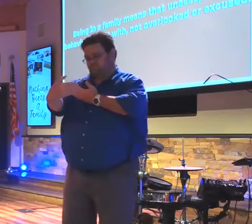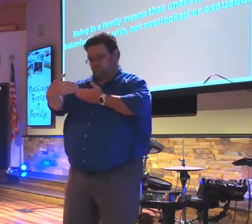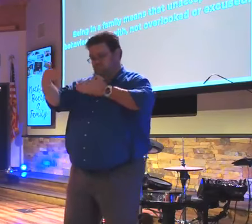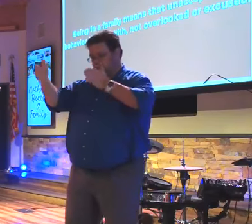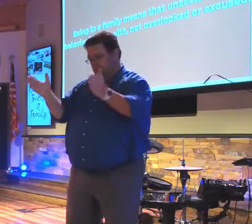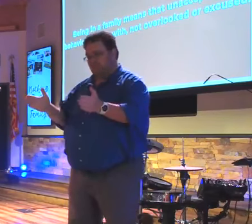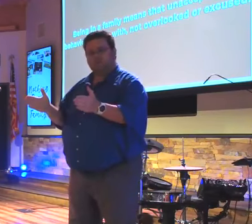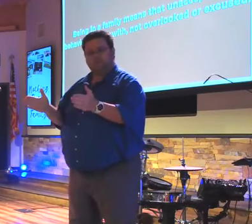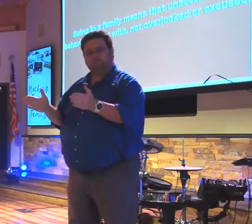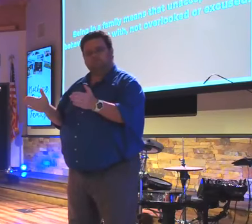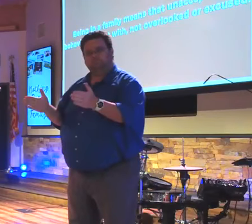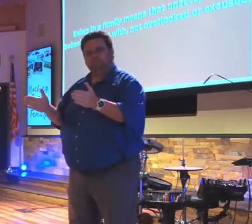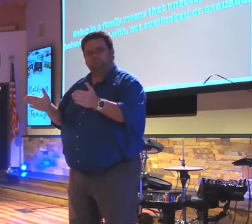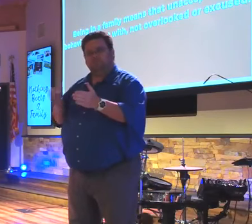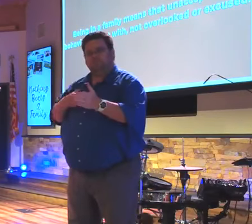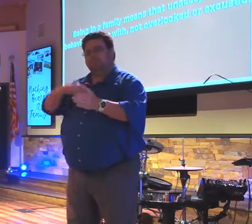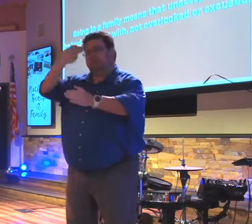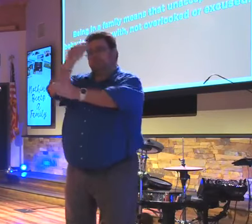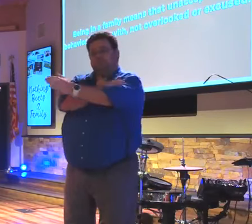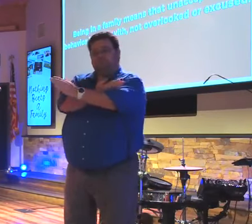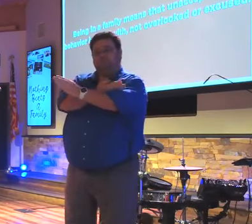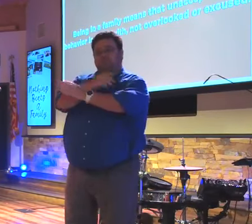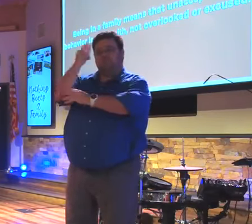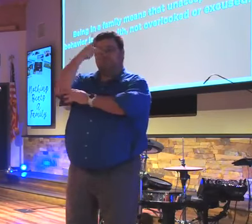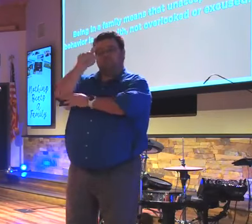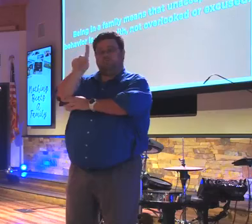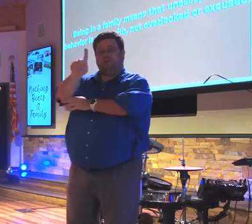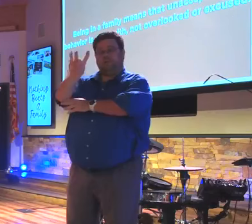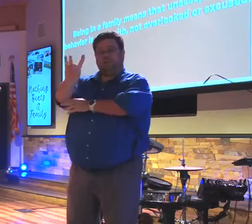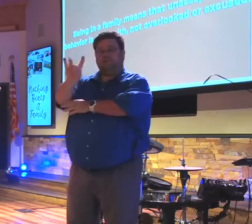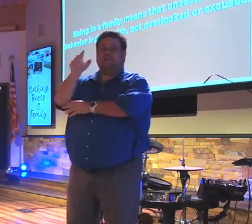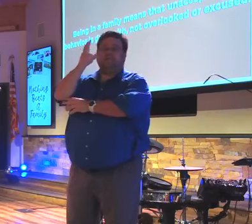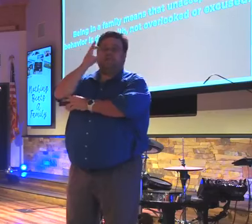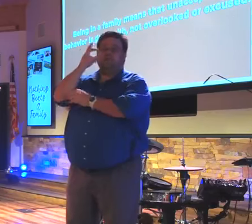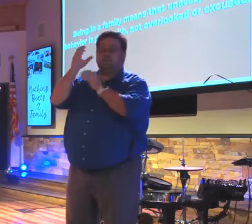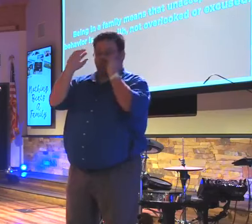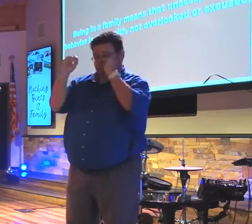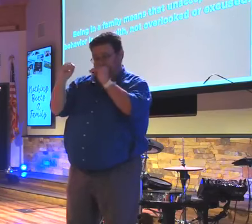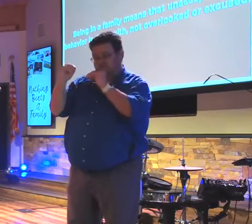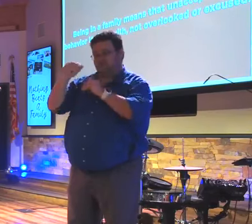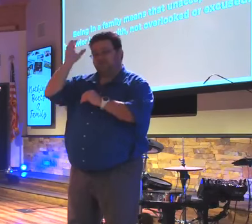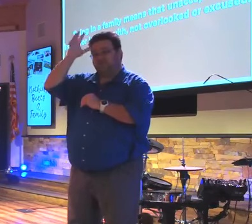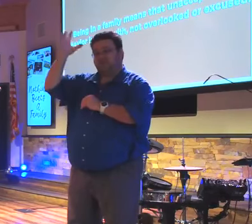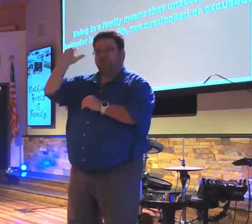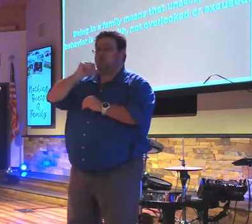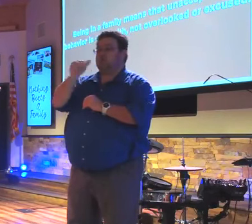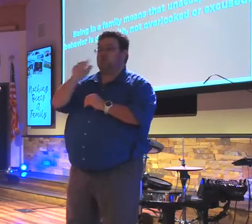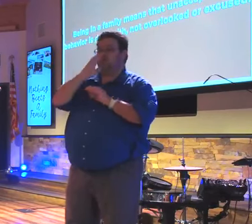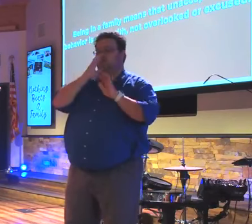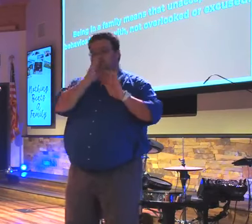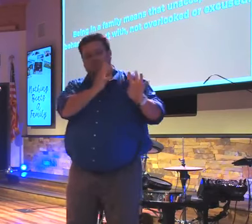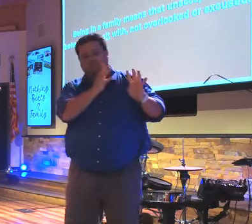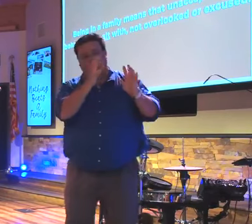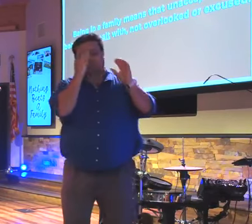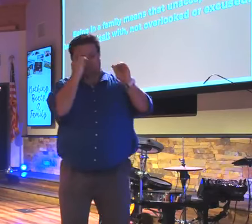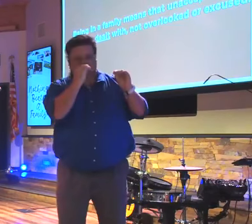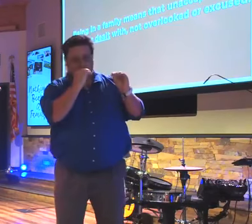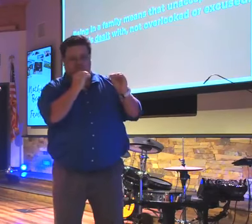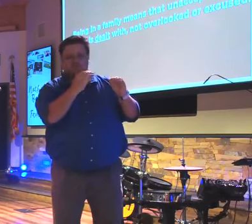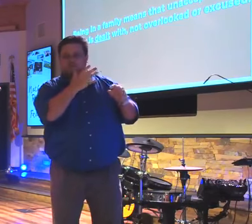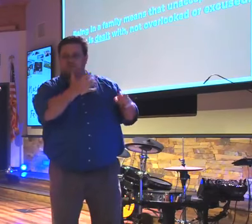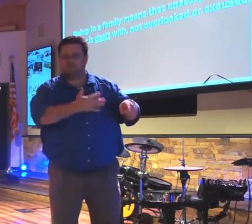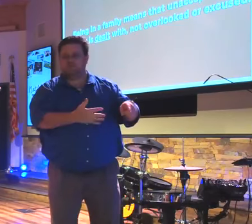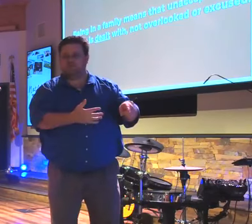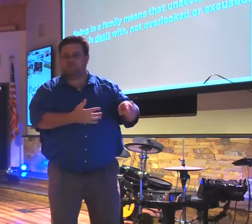Proverbs 1:8 says, "My son, hear the instruction of your father. Do not forsake the teaching of